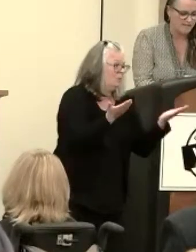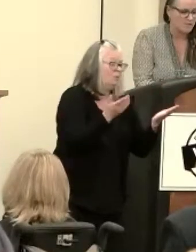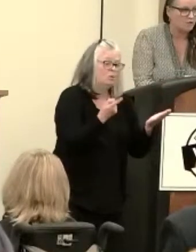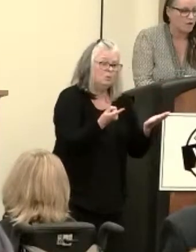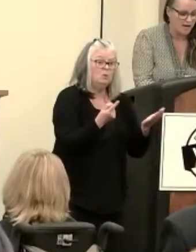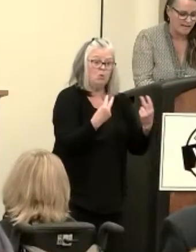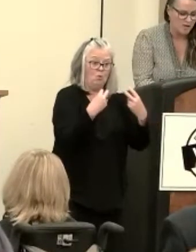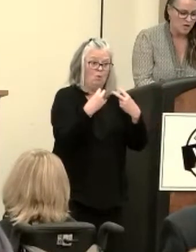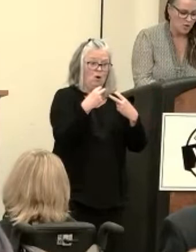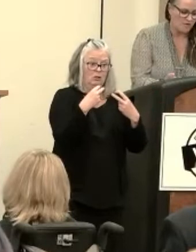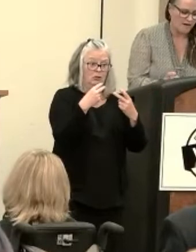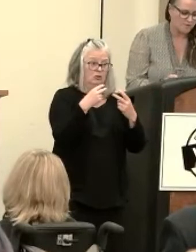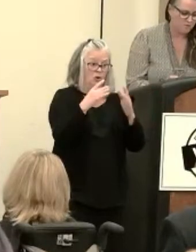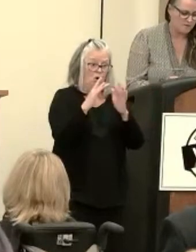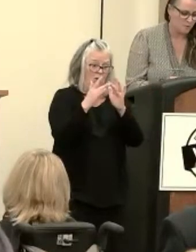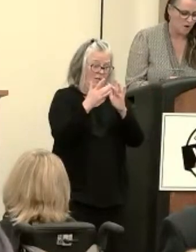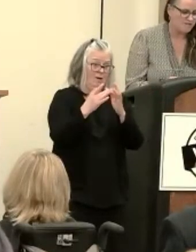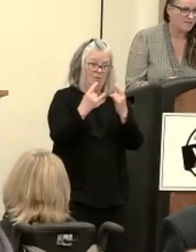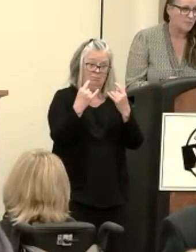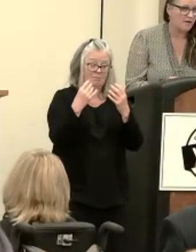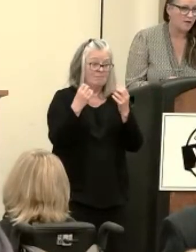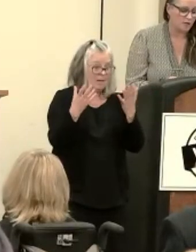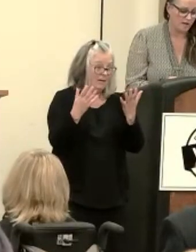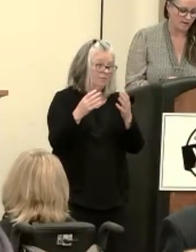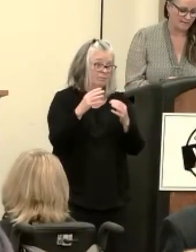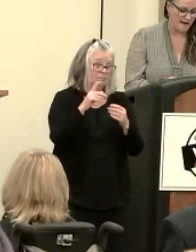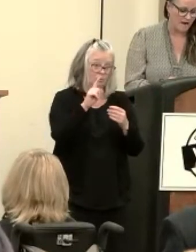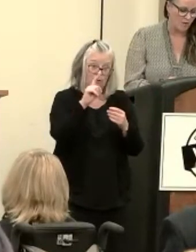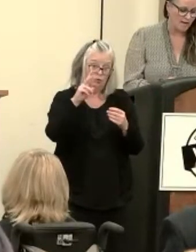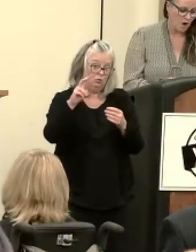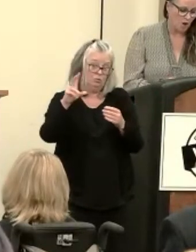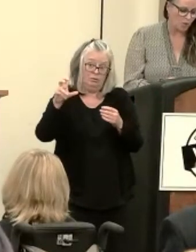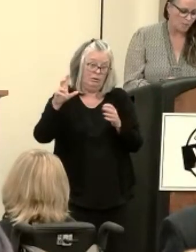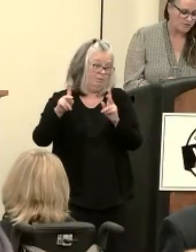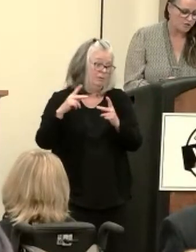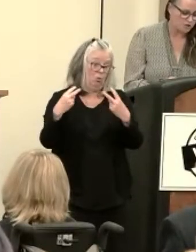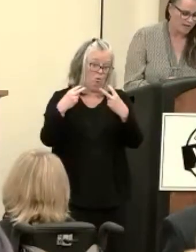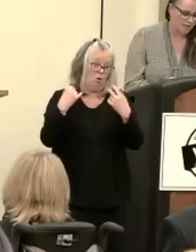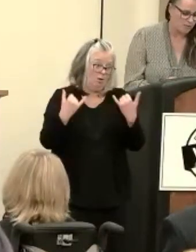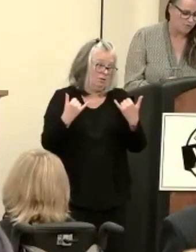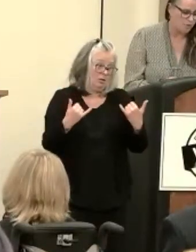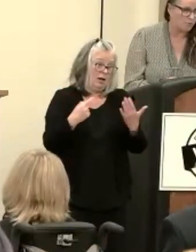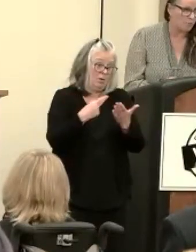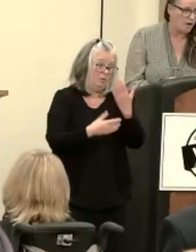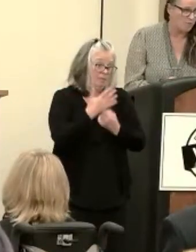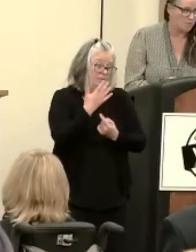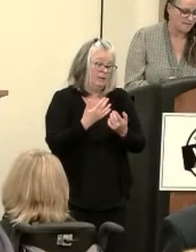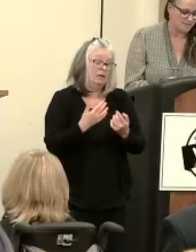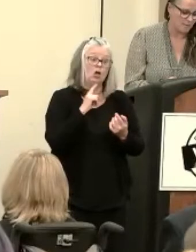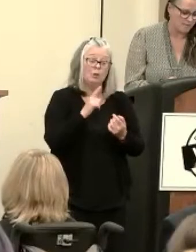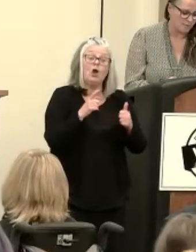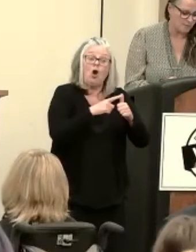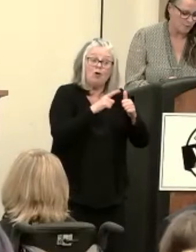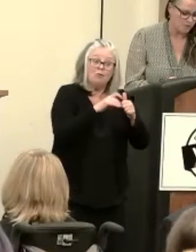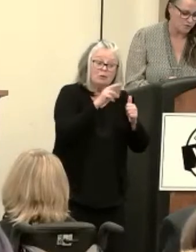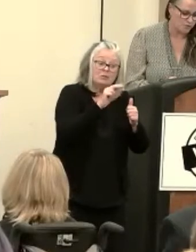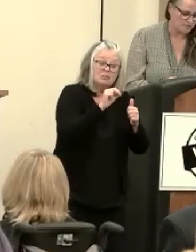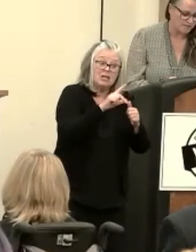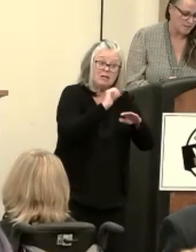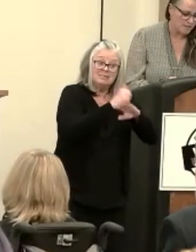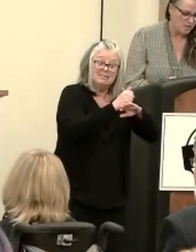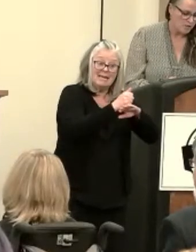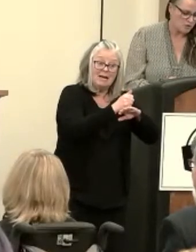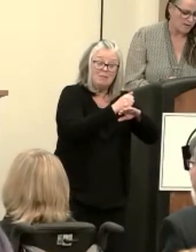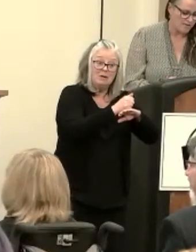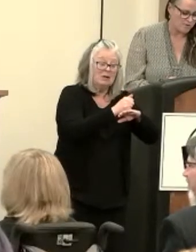joining us online, with hundreds of people watching the debate online right now. Our original channel was overwhelmed. That is how many people were tuned